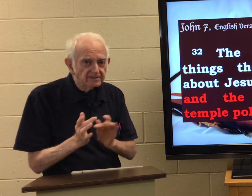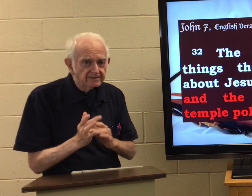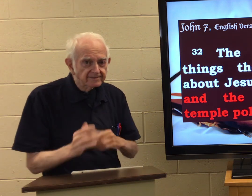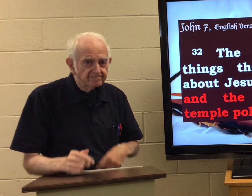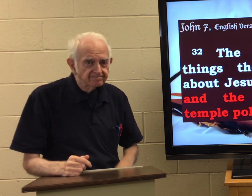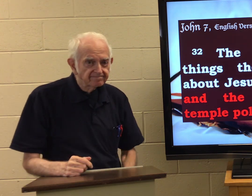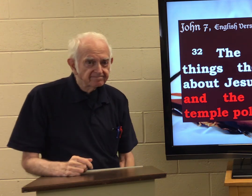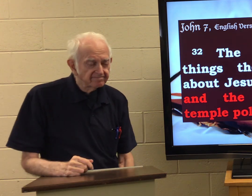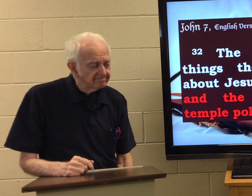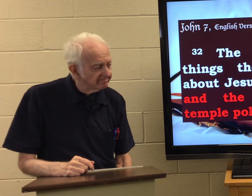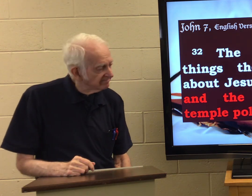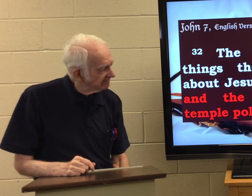Jesus.